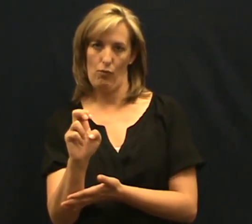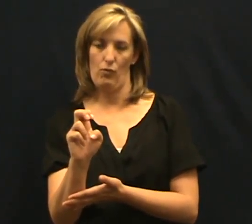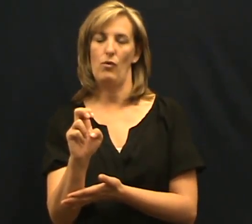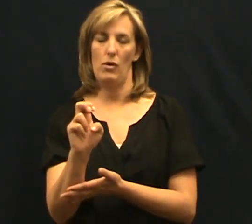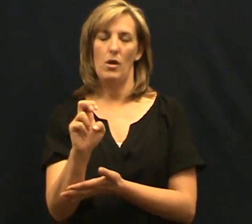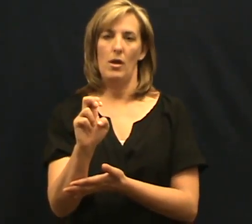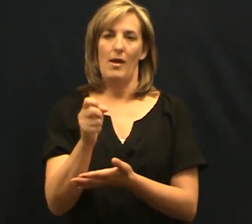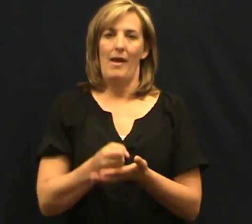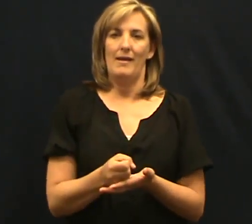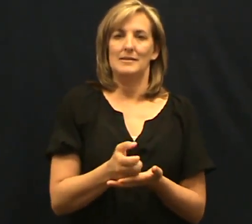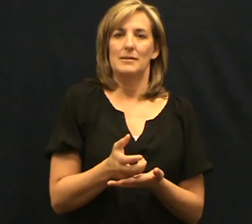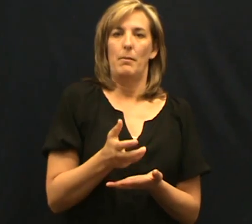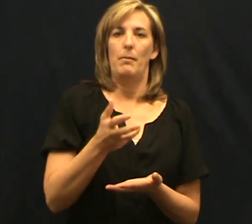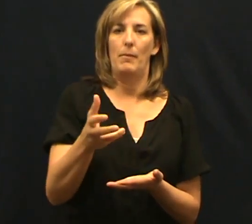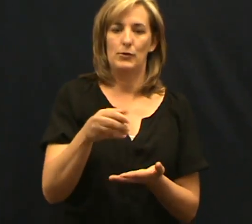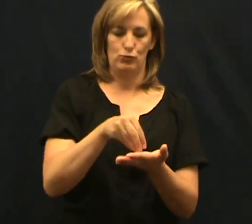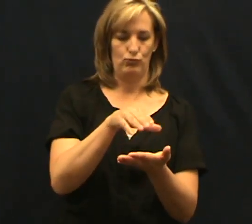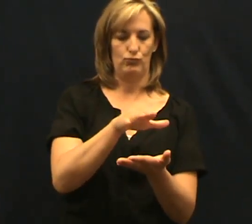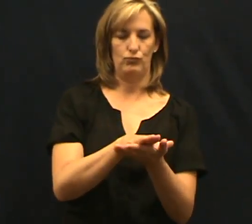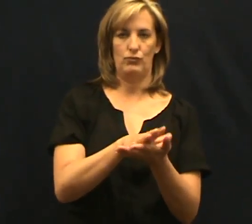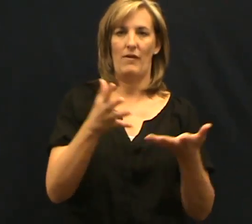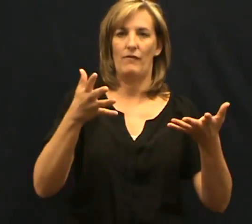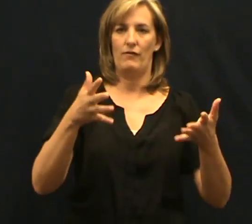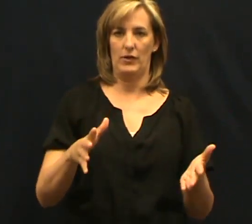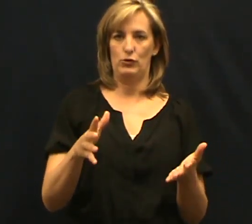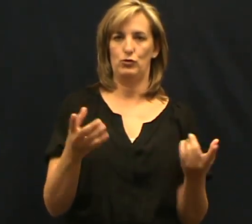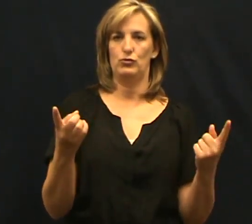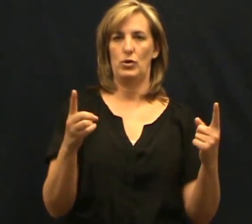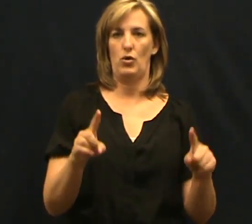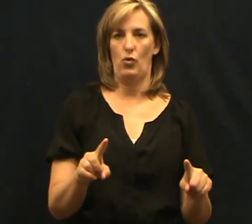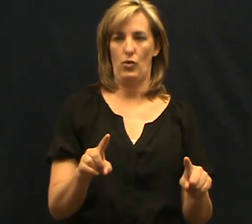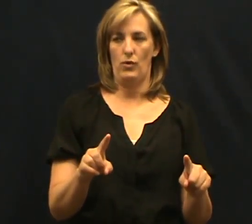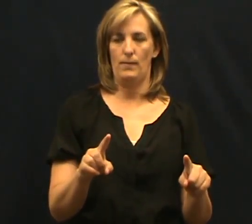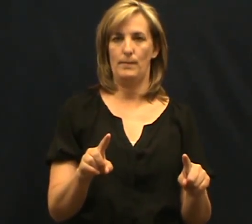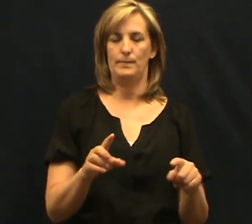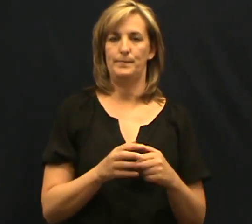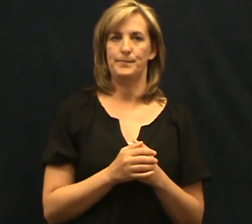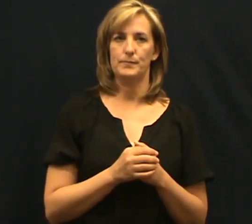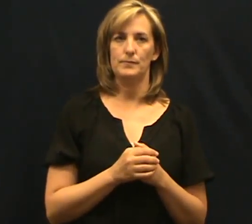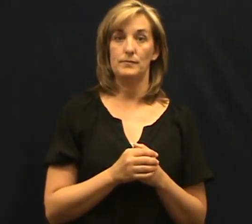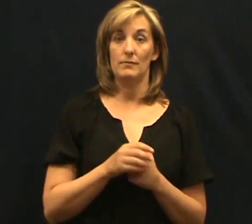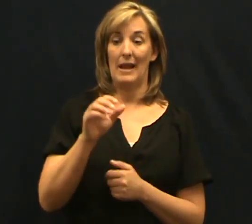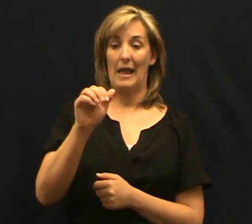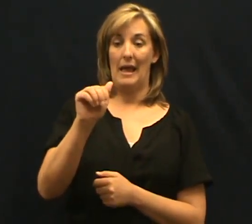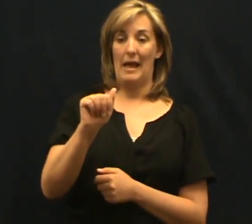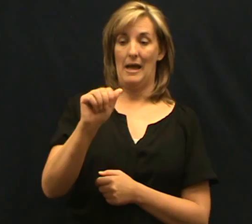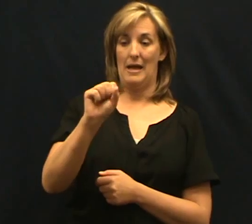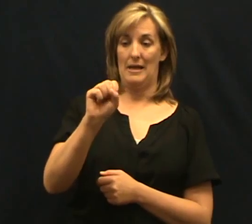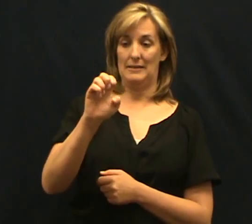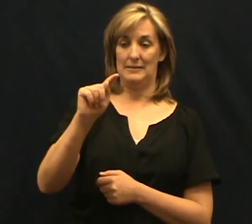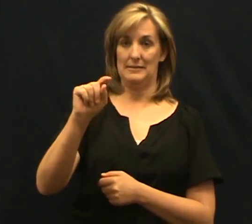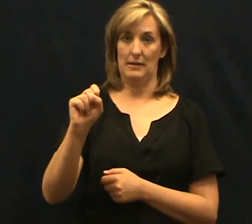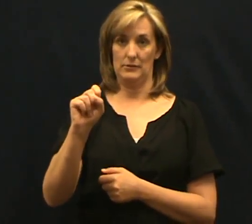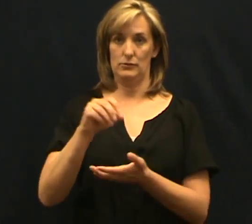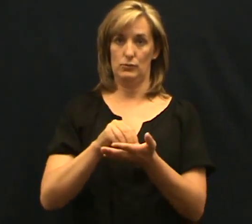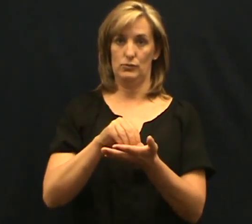when they are incurred. On the balance sheet side, assets are reported at the amounts representing